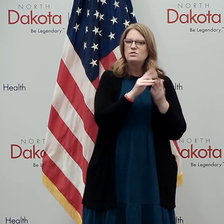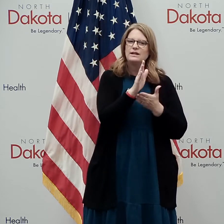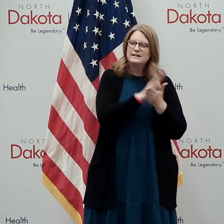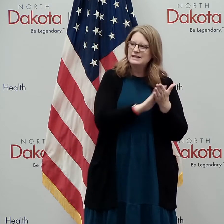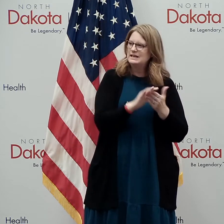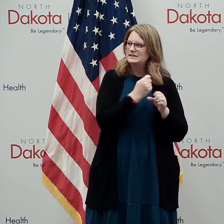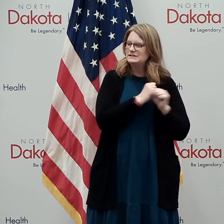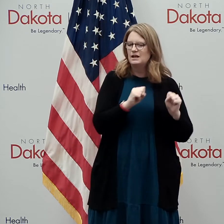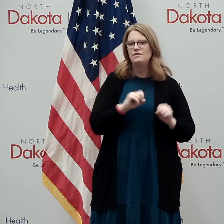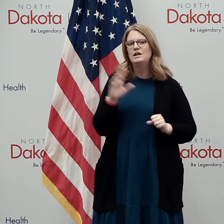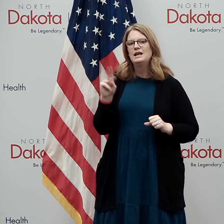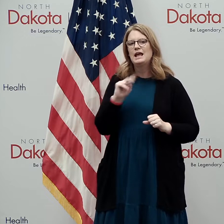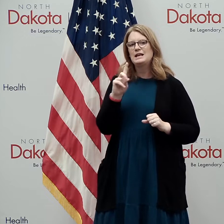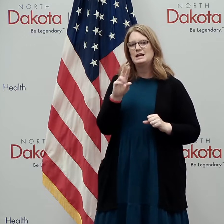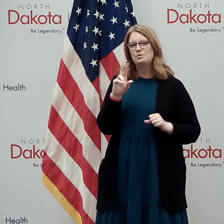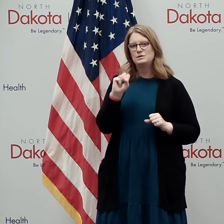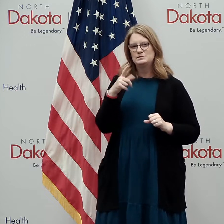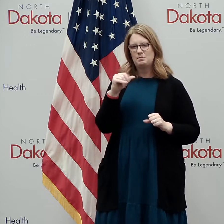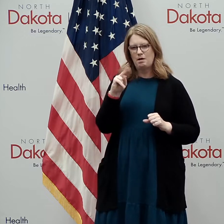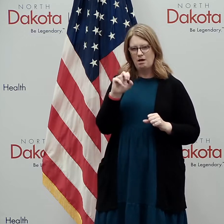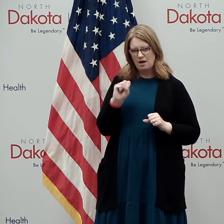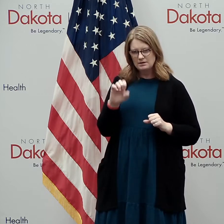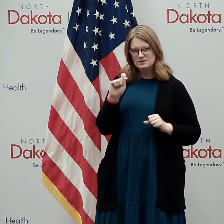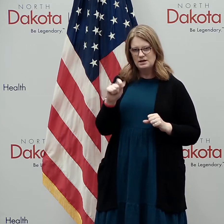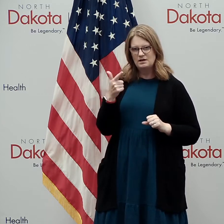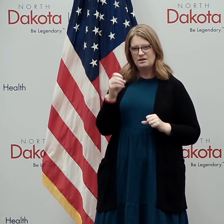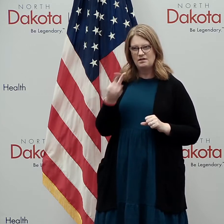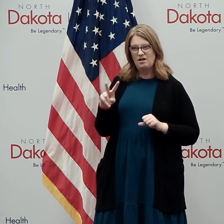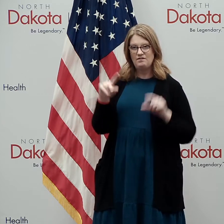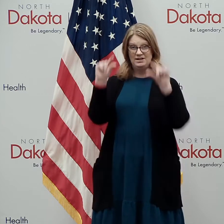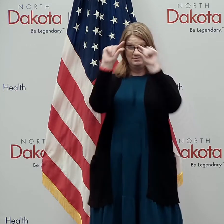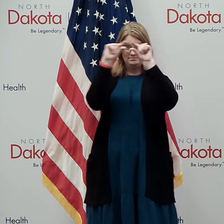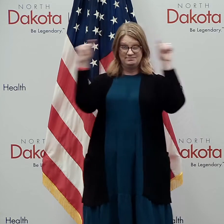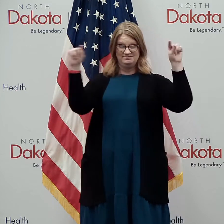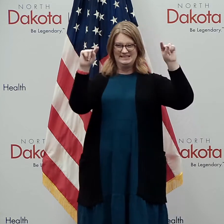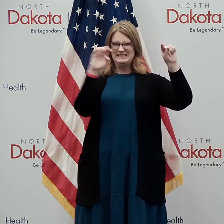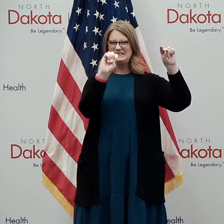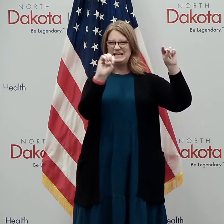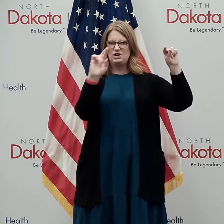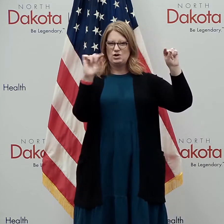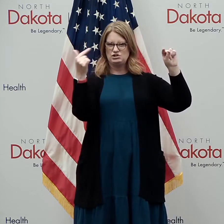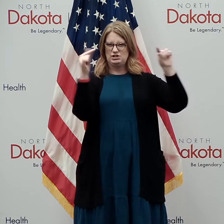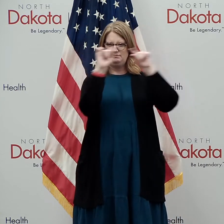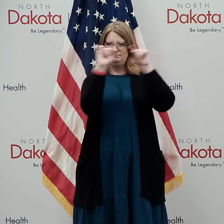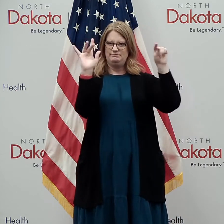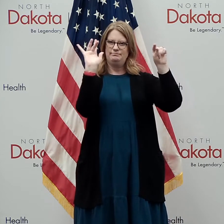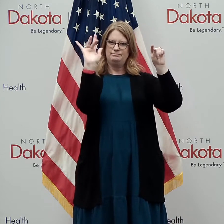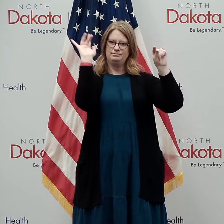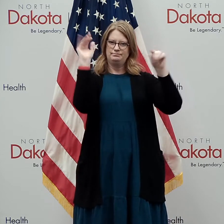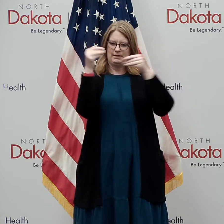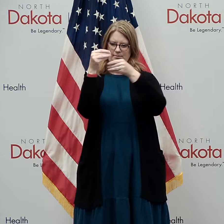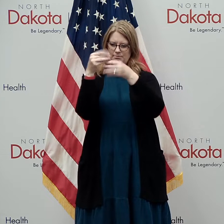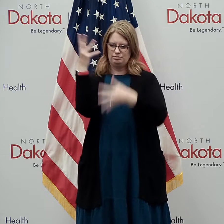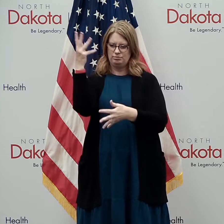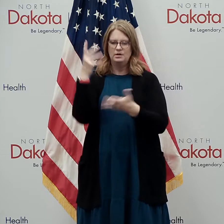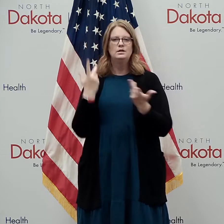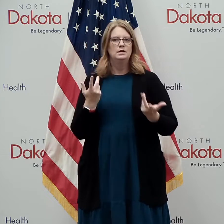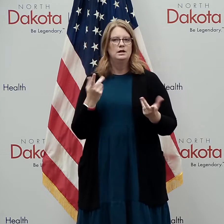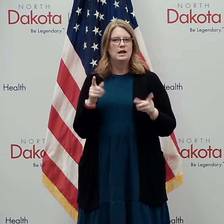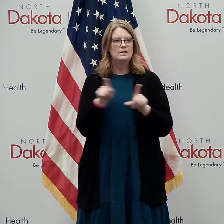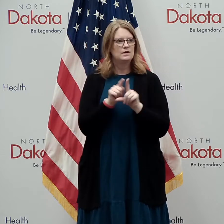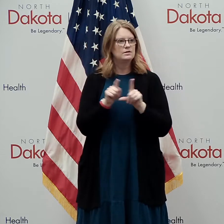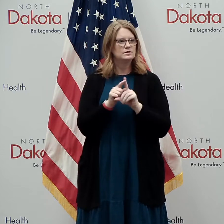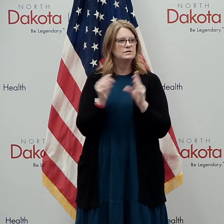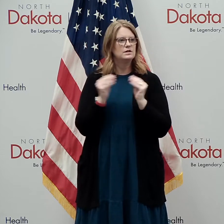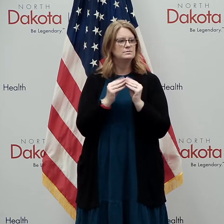available at ndresponse.gov through the ERG banner at the top of the page. You can look forward to more examples for uses, as I said,